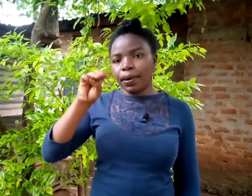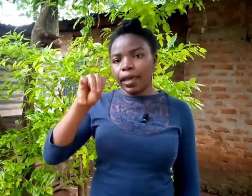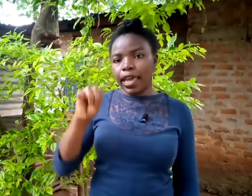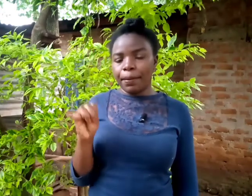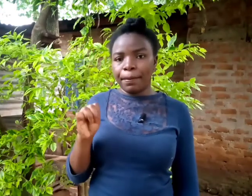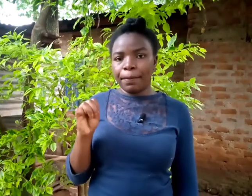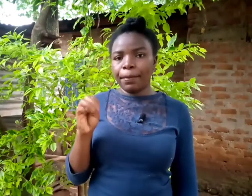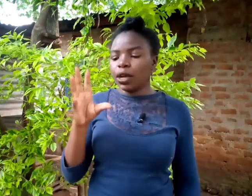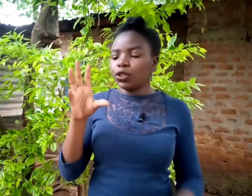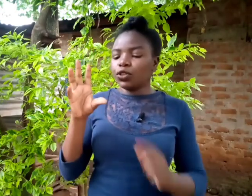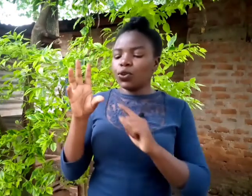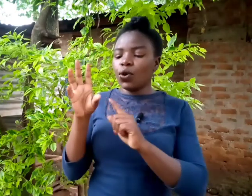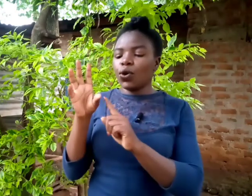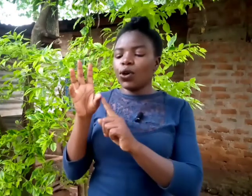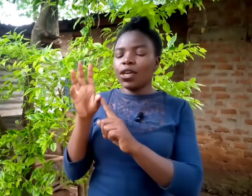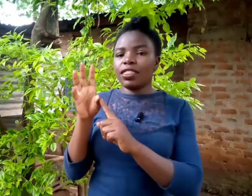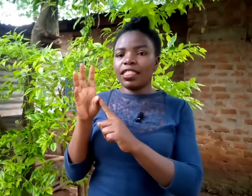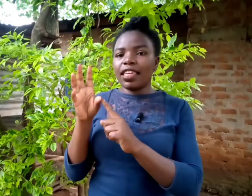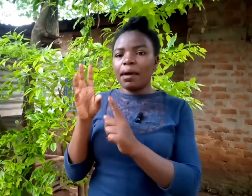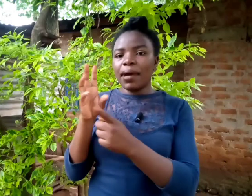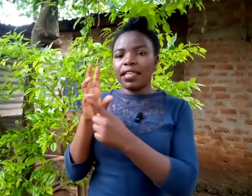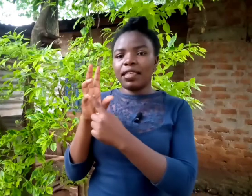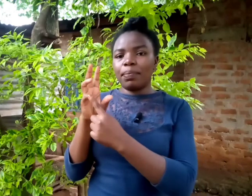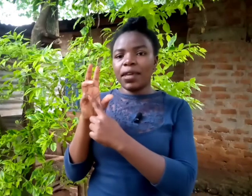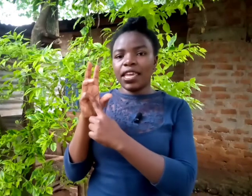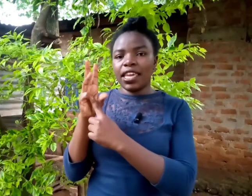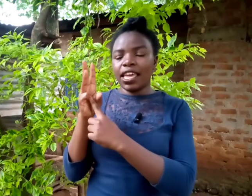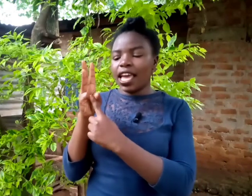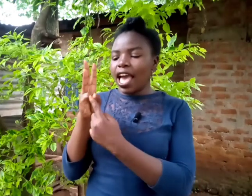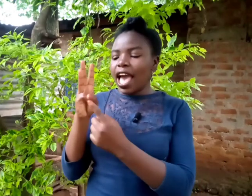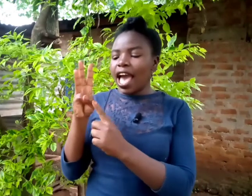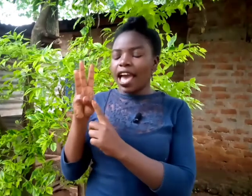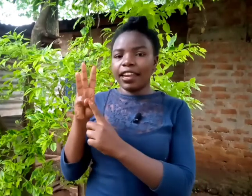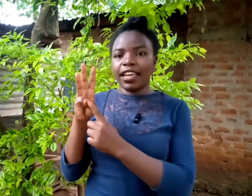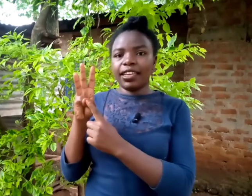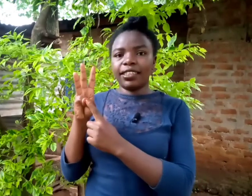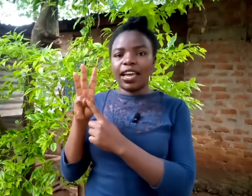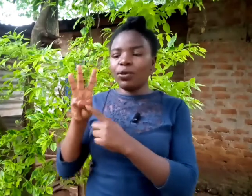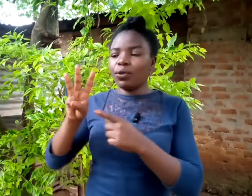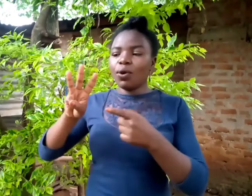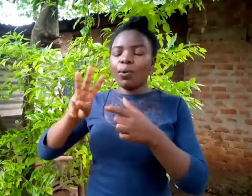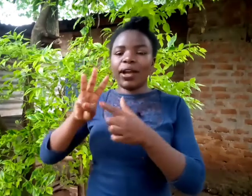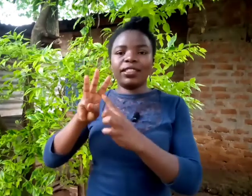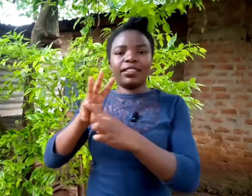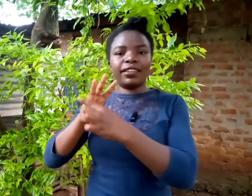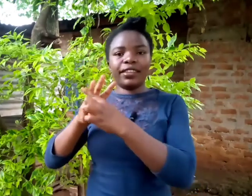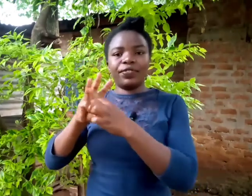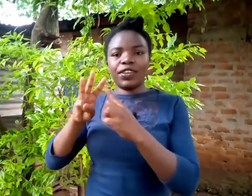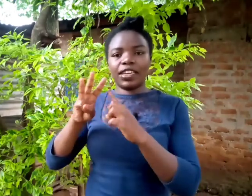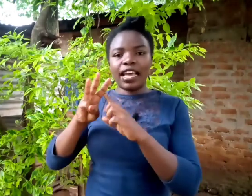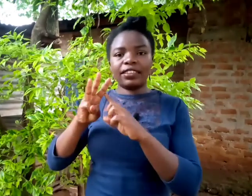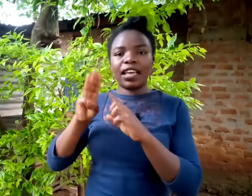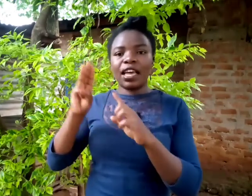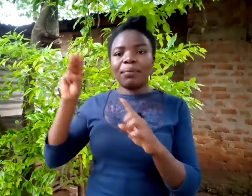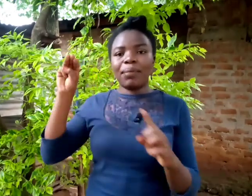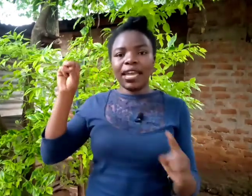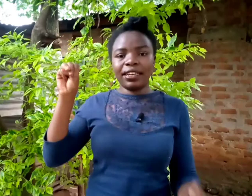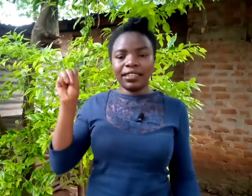M. So the thumb and the pinky are held down while the three fingers bend